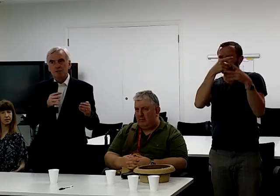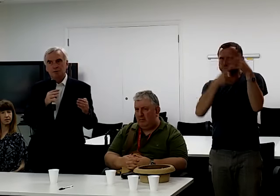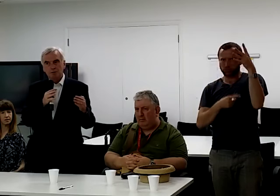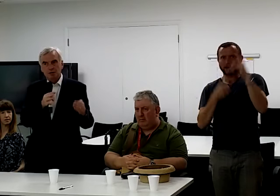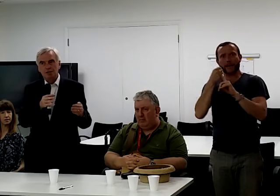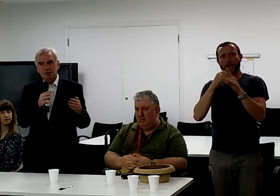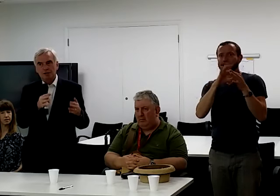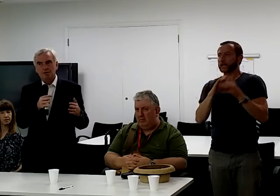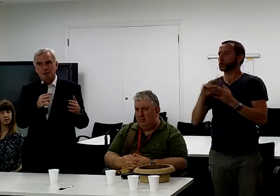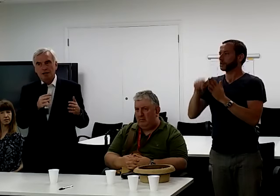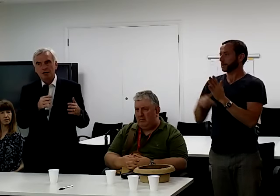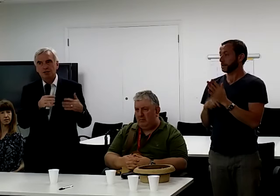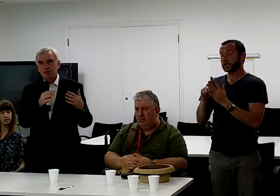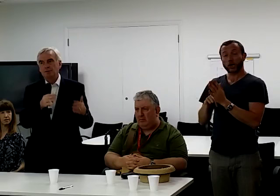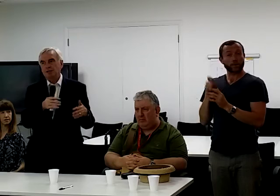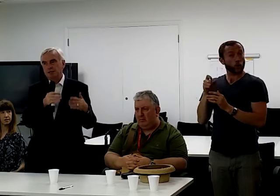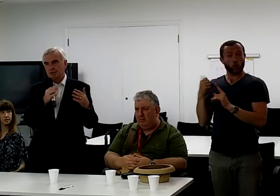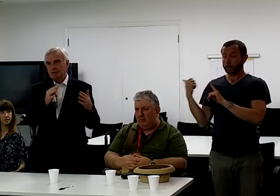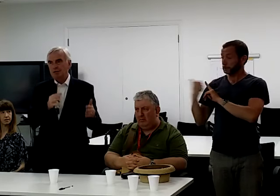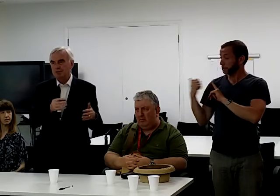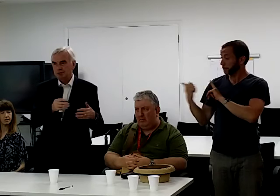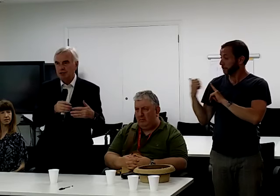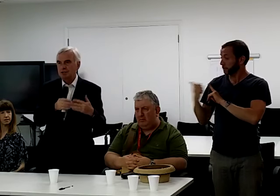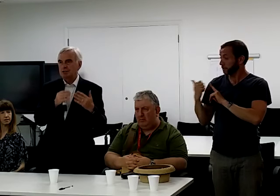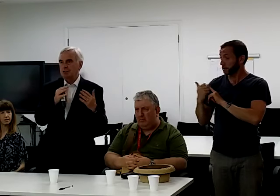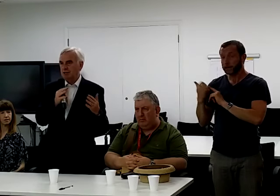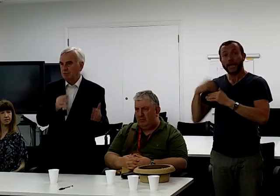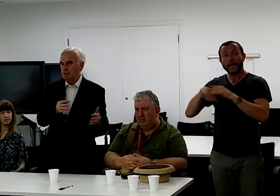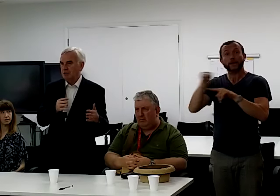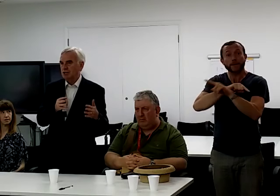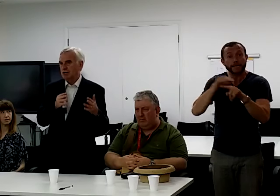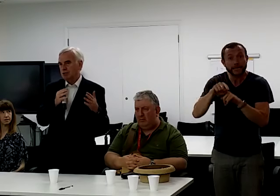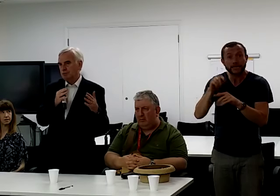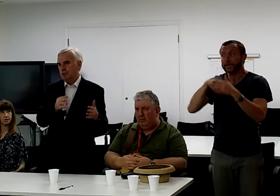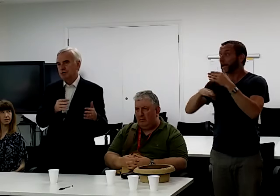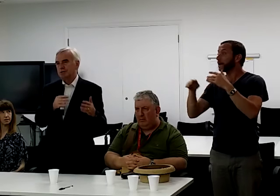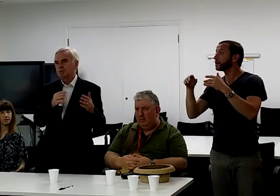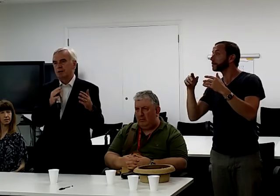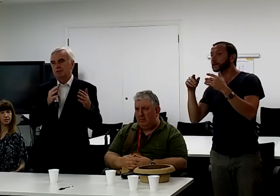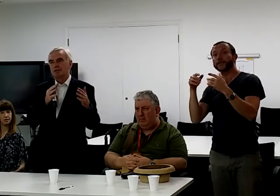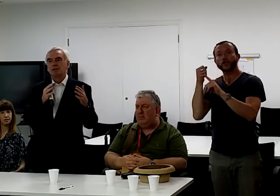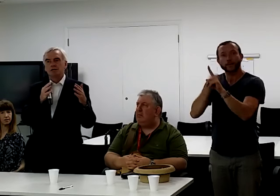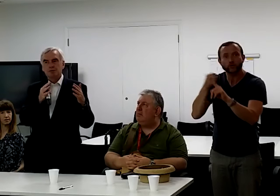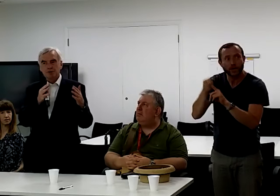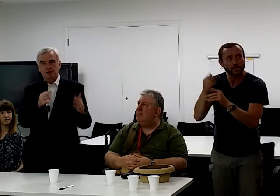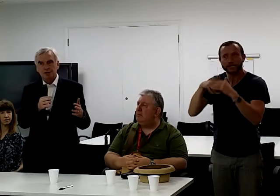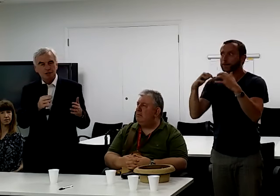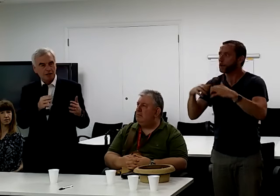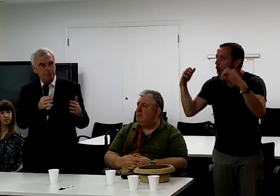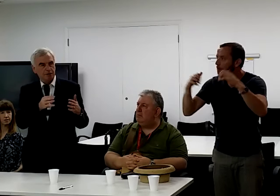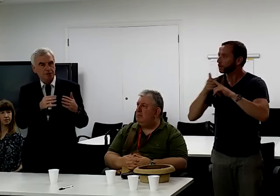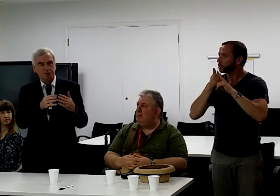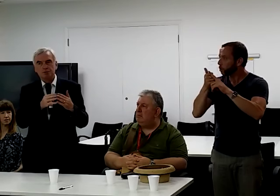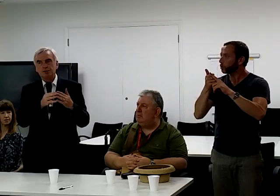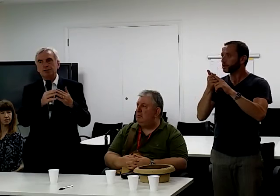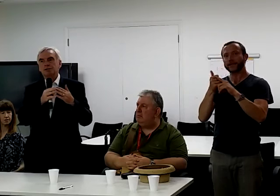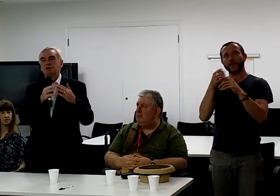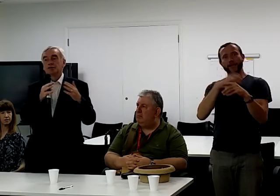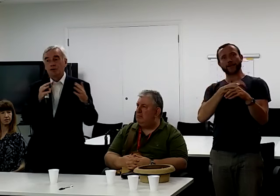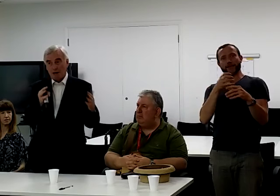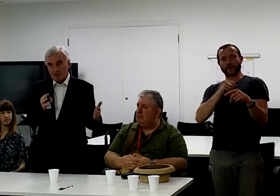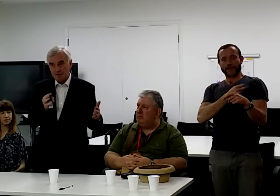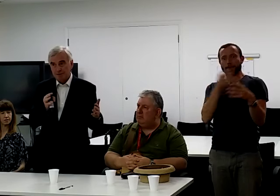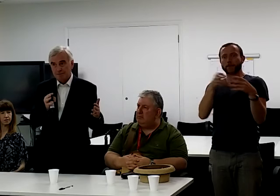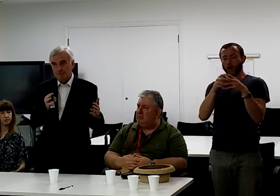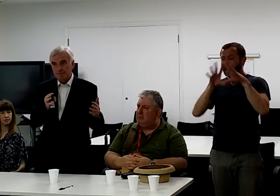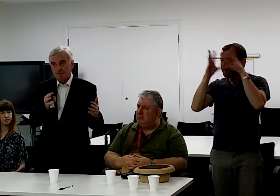of it, Jeremy's been with us on every occasion, in the meetings, on the demonstrations, in the direct action, he supports us in Parliament, supports us in the Labour Party, and supports